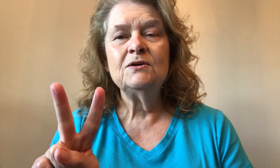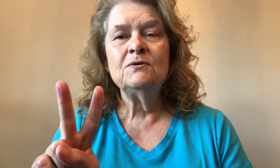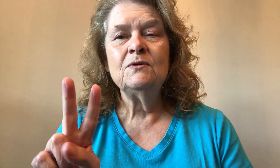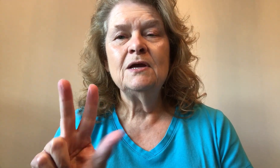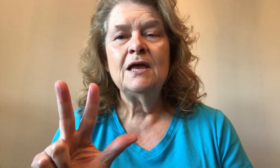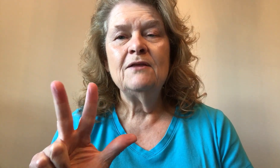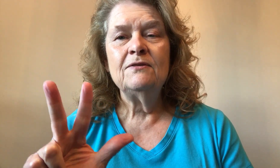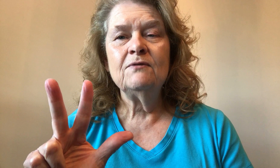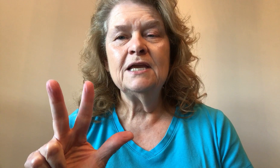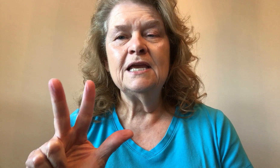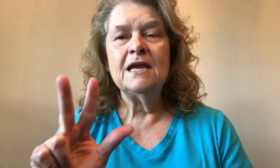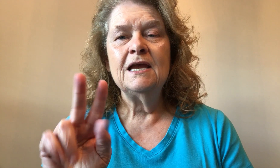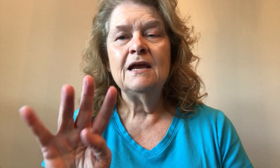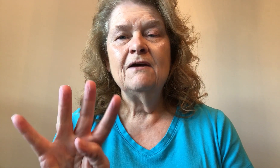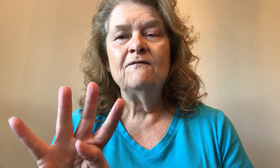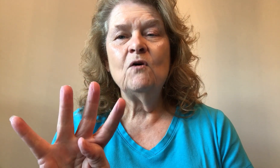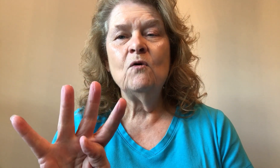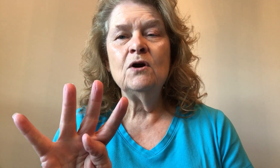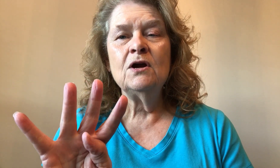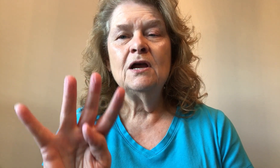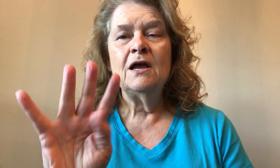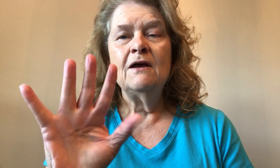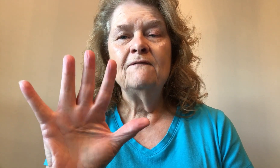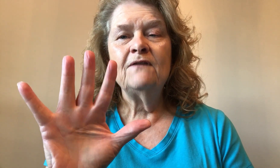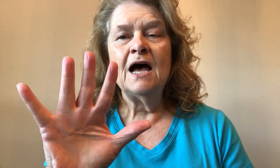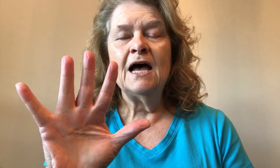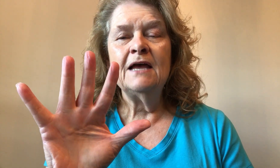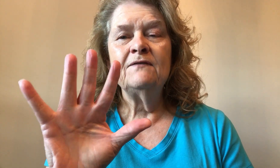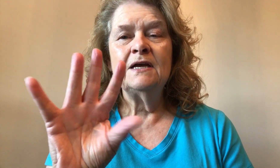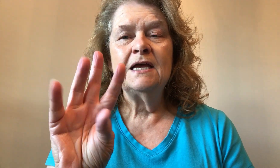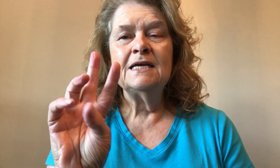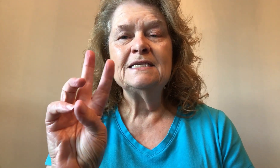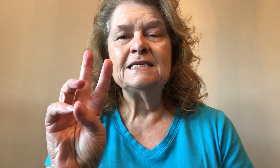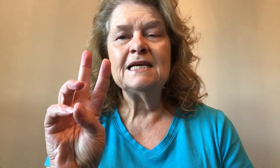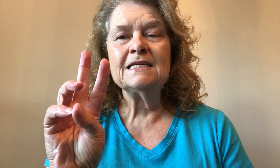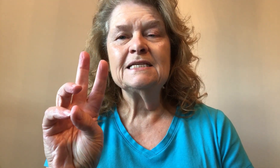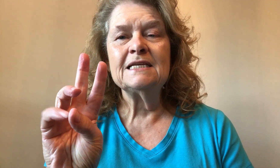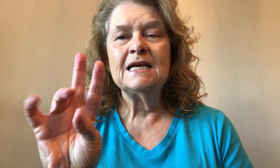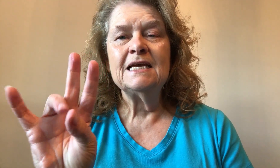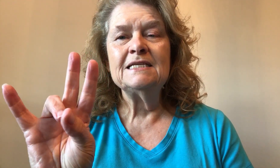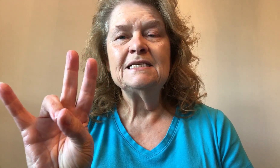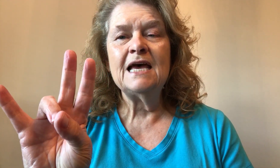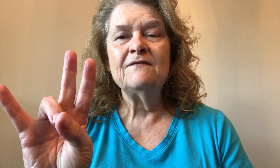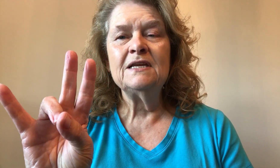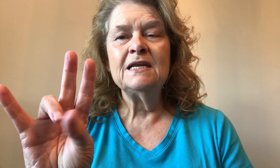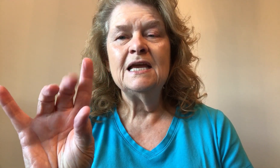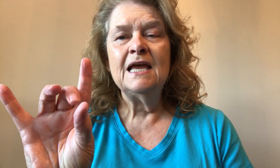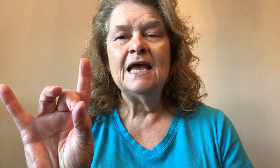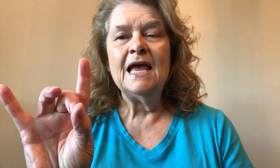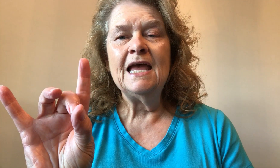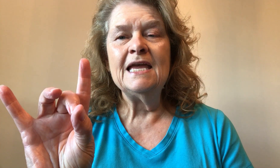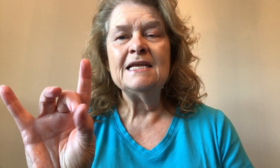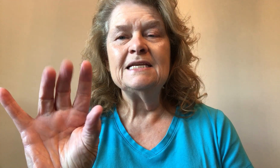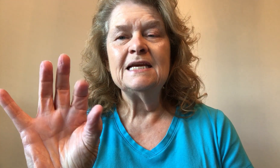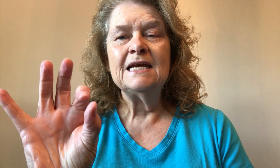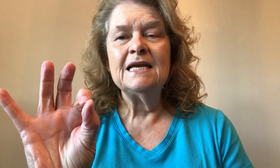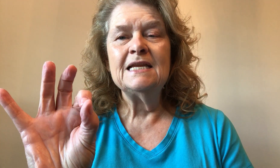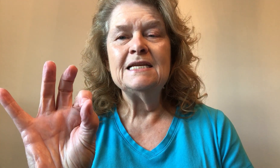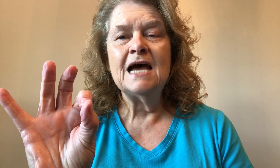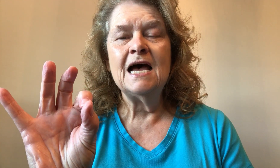2, 3, 4, 5, 6, 7, 8,